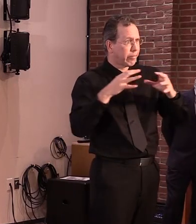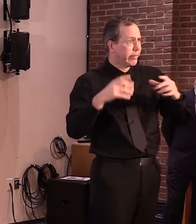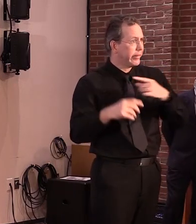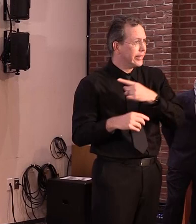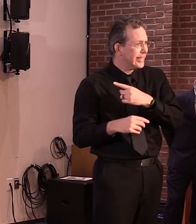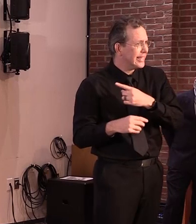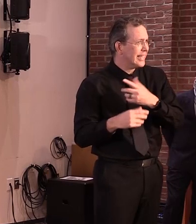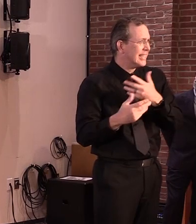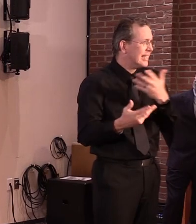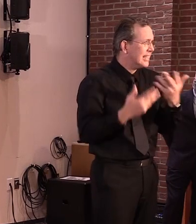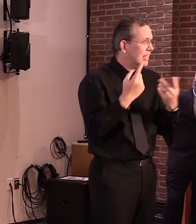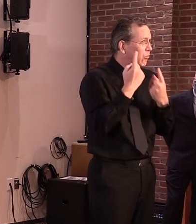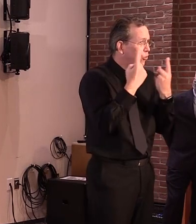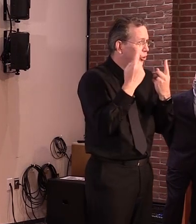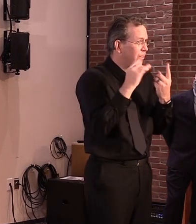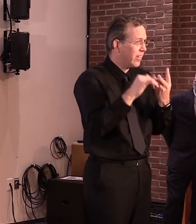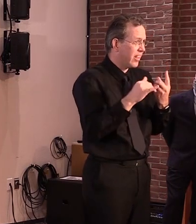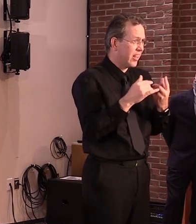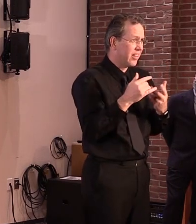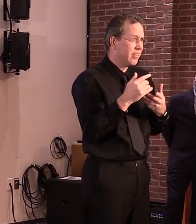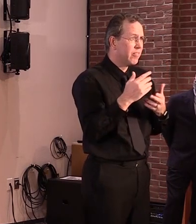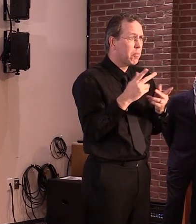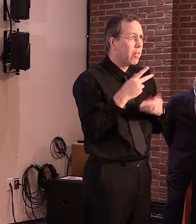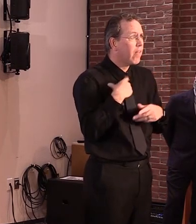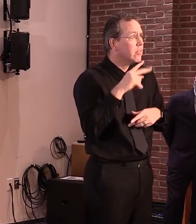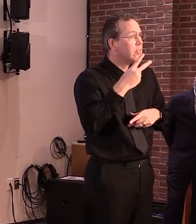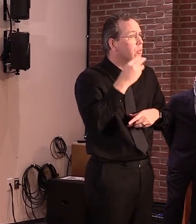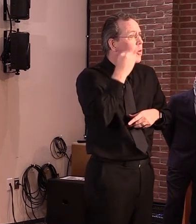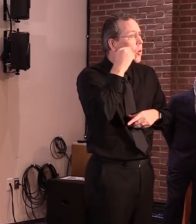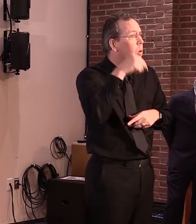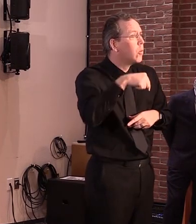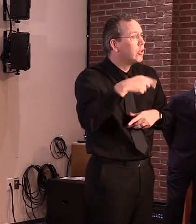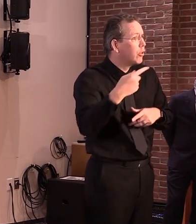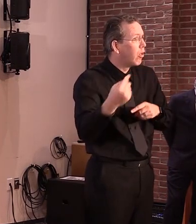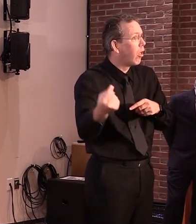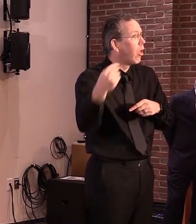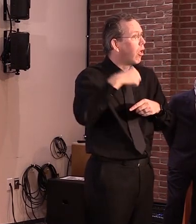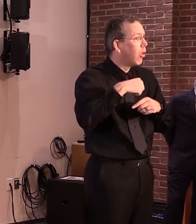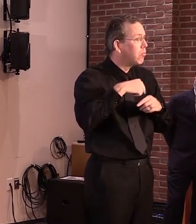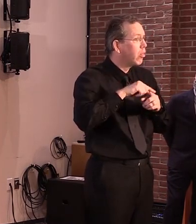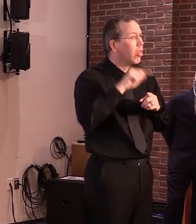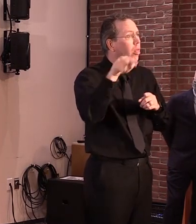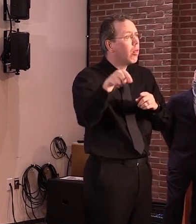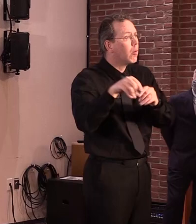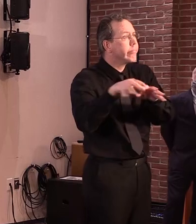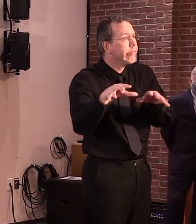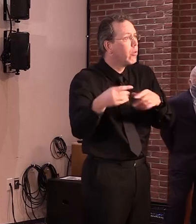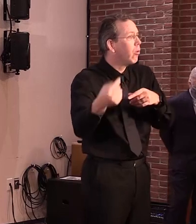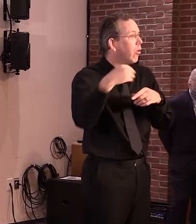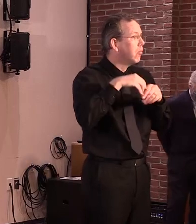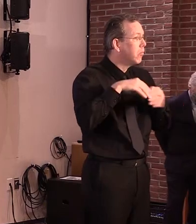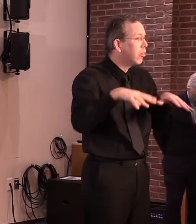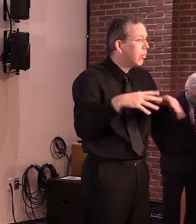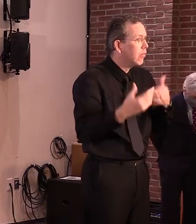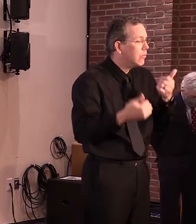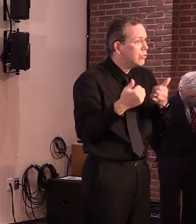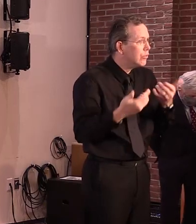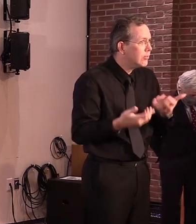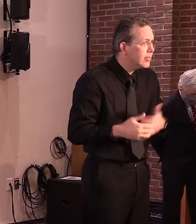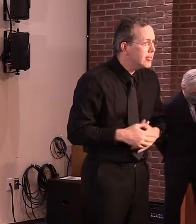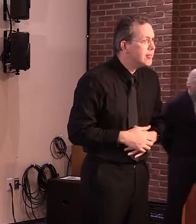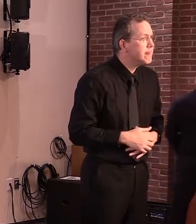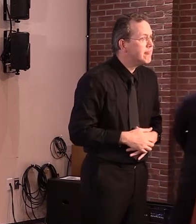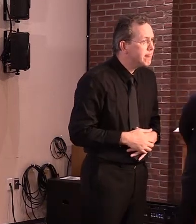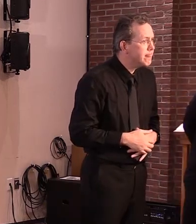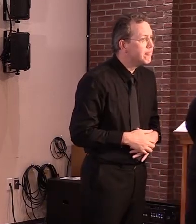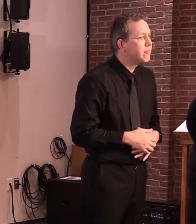for second homeowners and visitors from out of state to do something similar. Yeah, well, obviously, we're considering all options at this point in time.